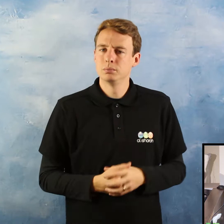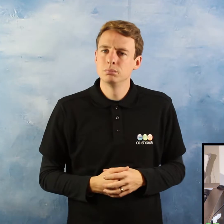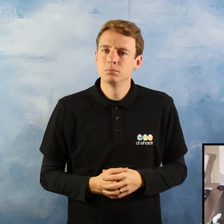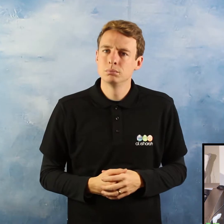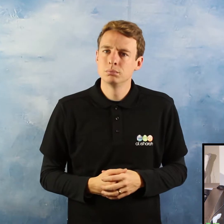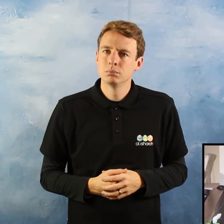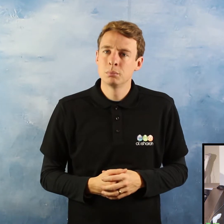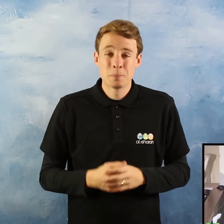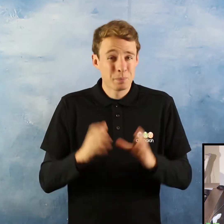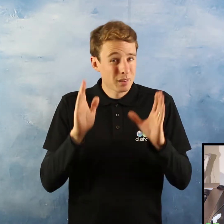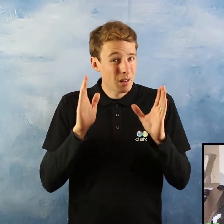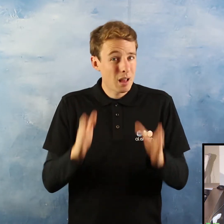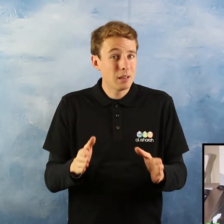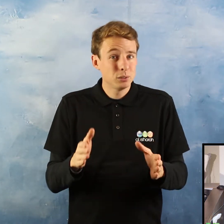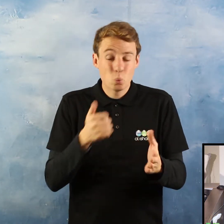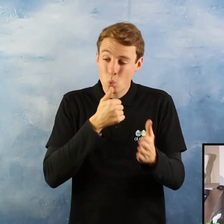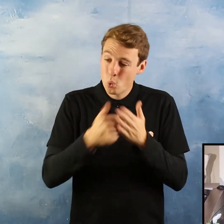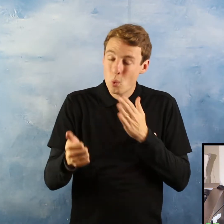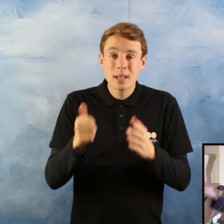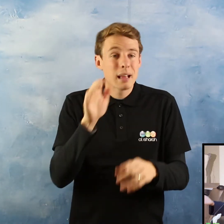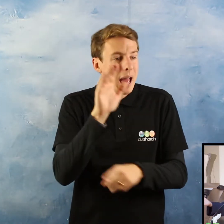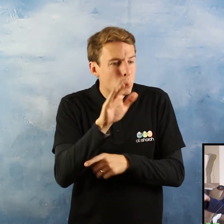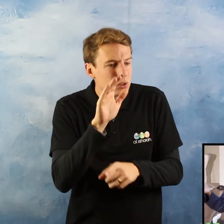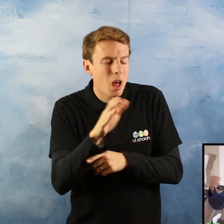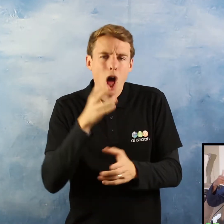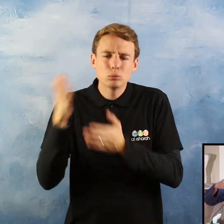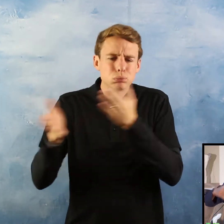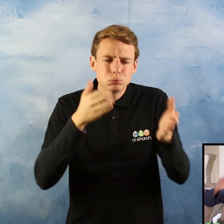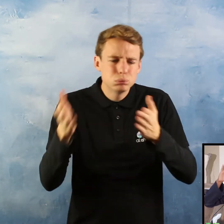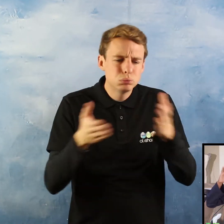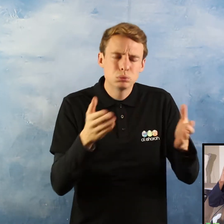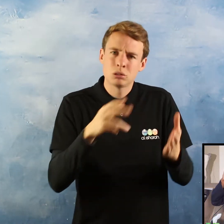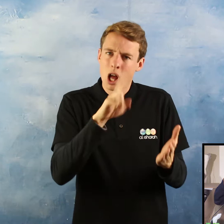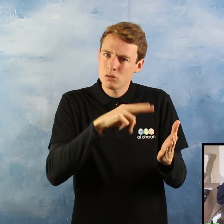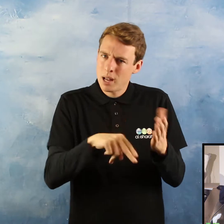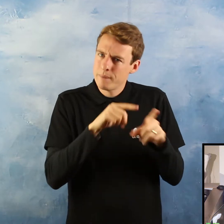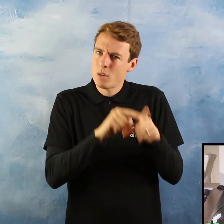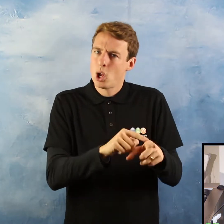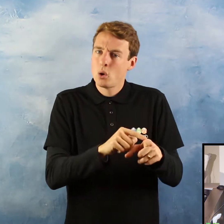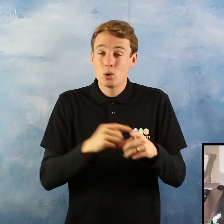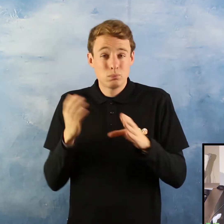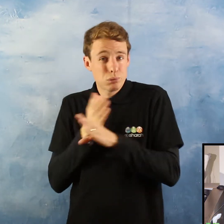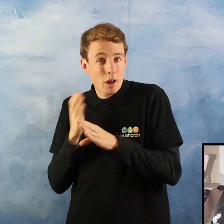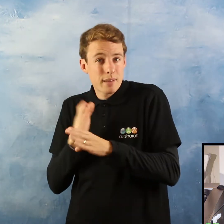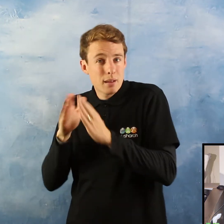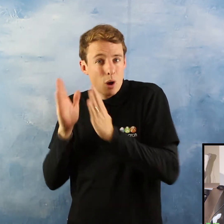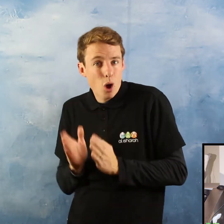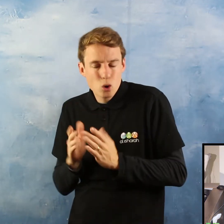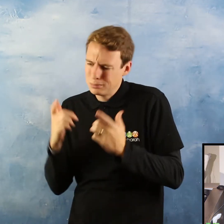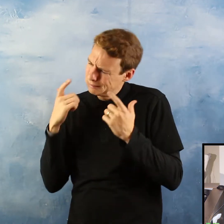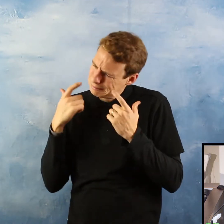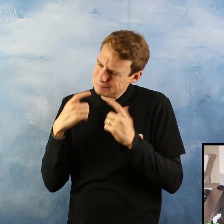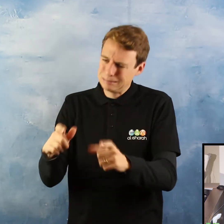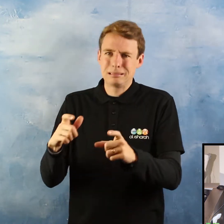follow. And we have to maintain them in public as well as in private. Sometimes